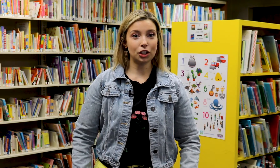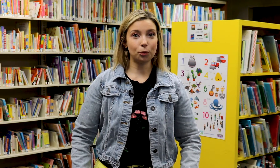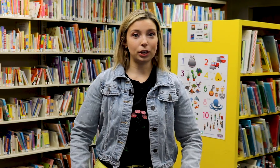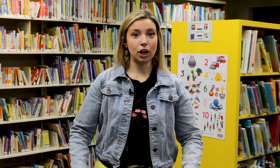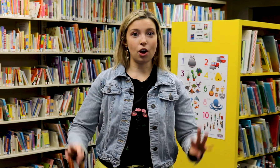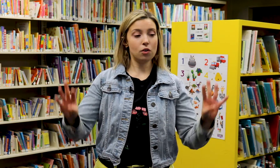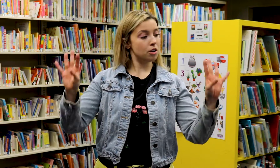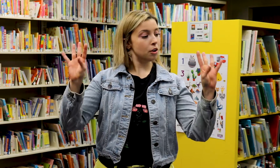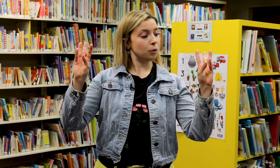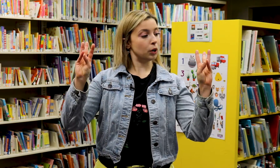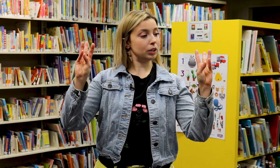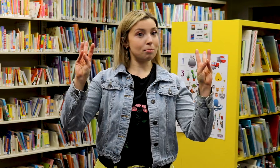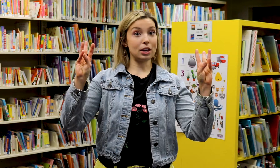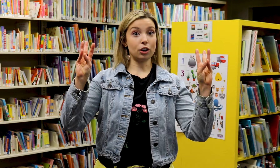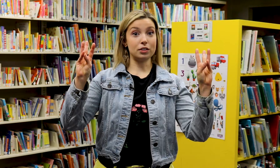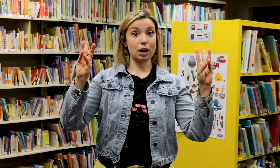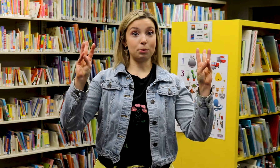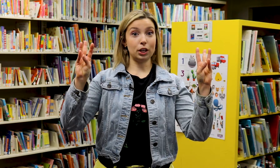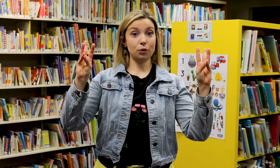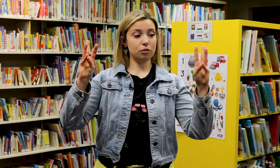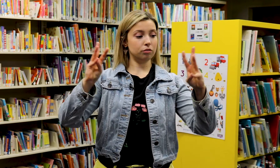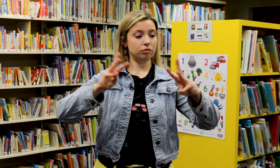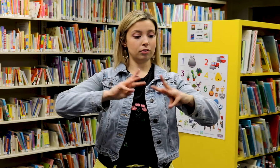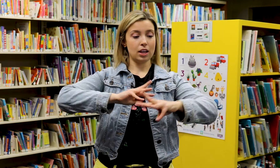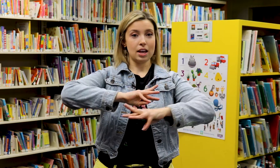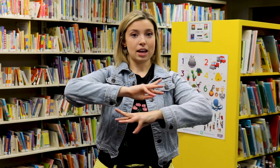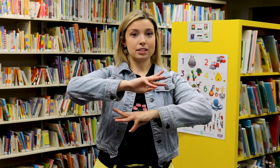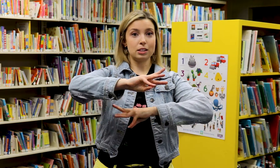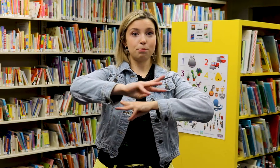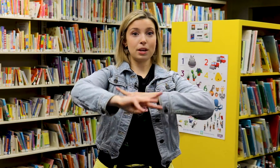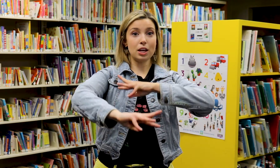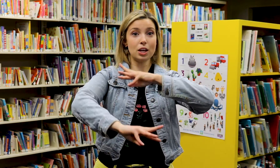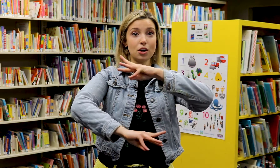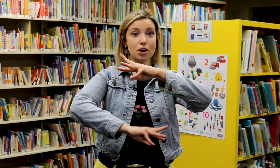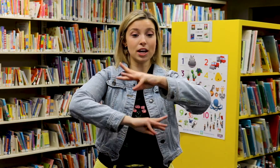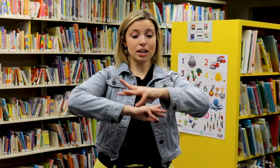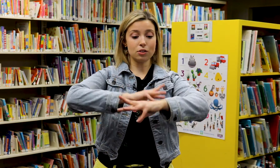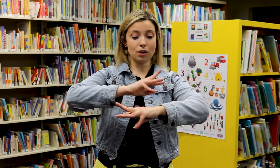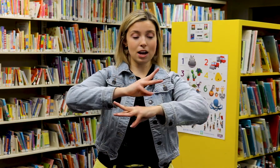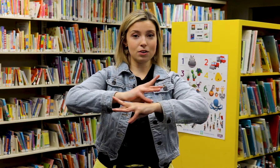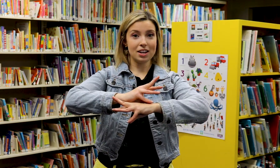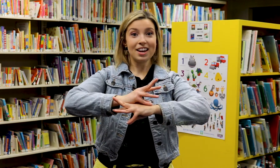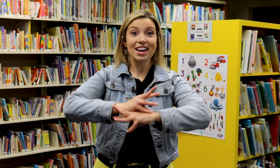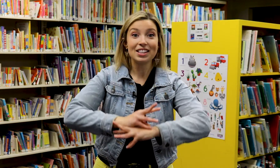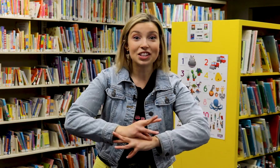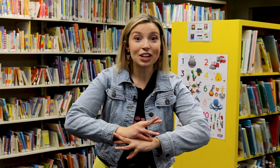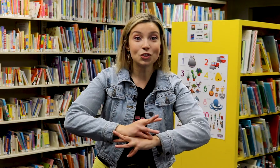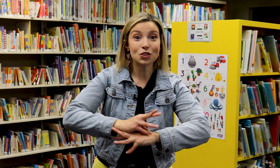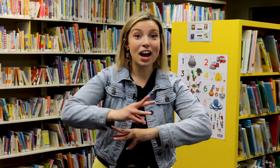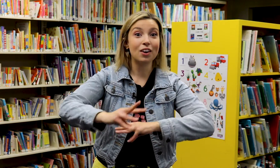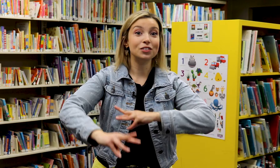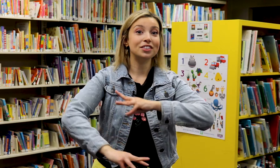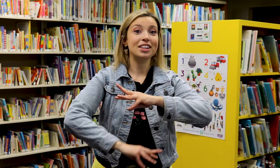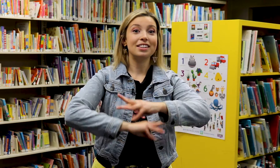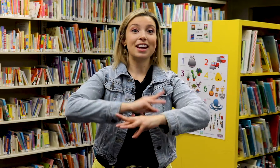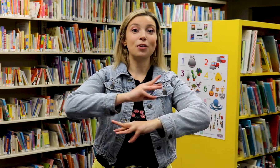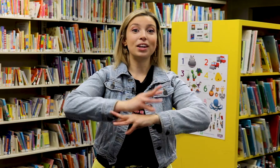we go. We're going to make our W and spin our hand around and touch down. Now we